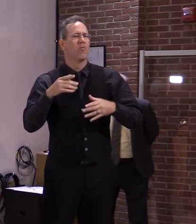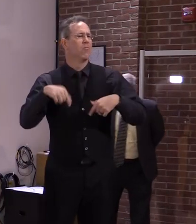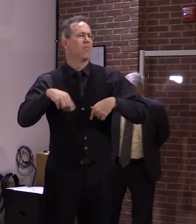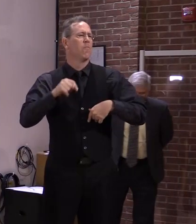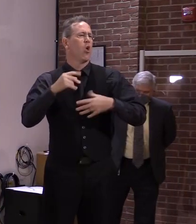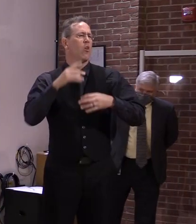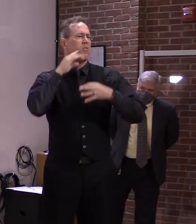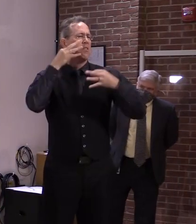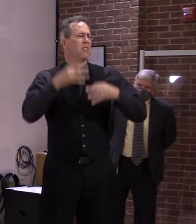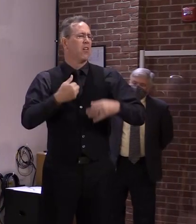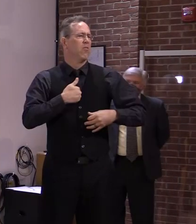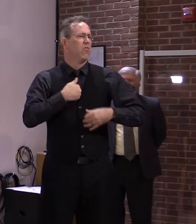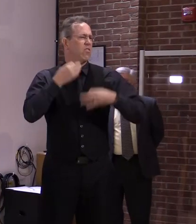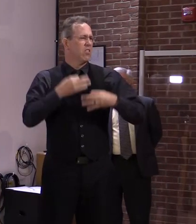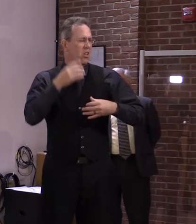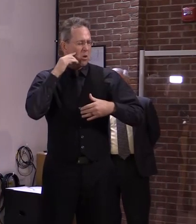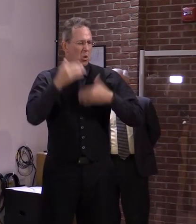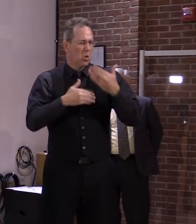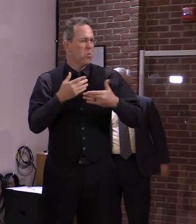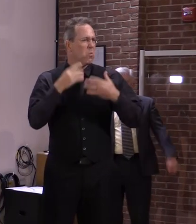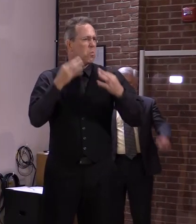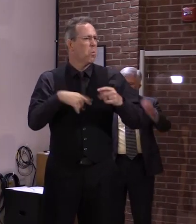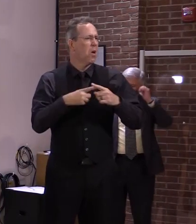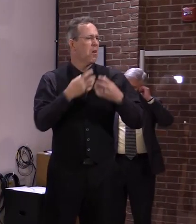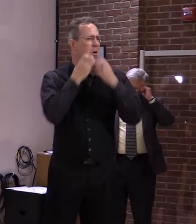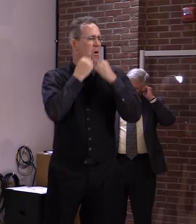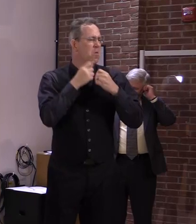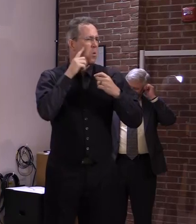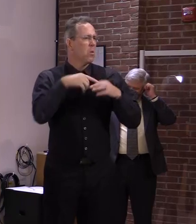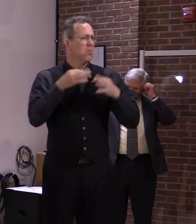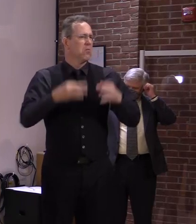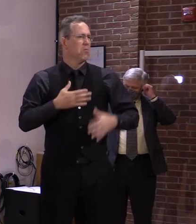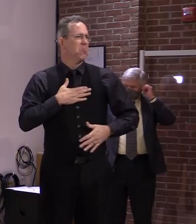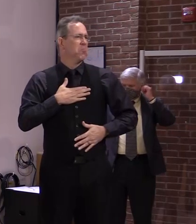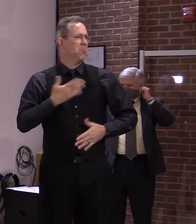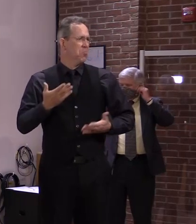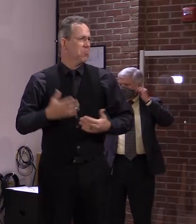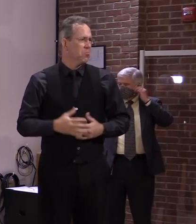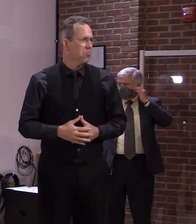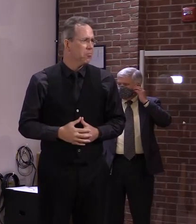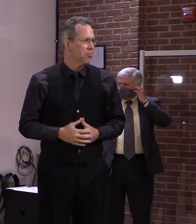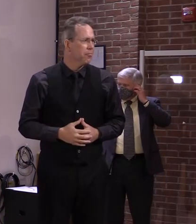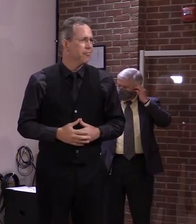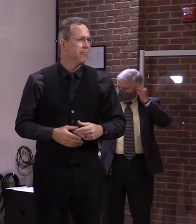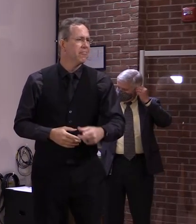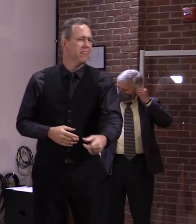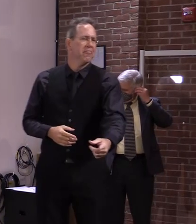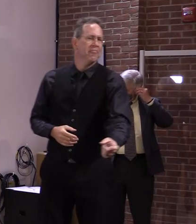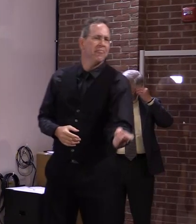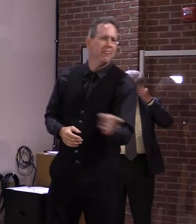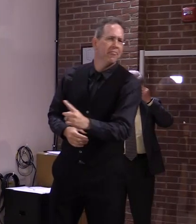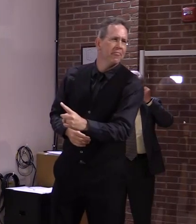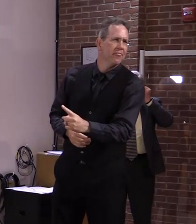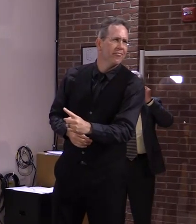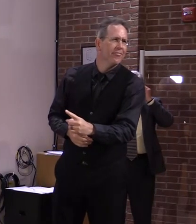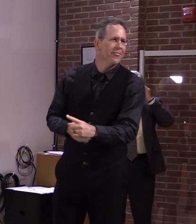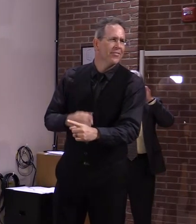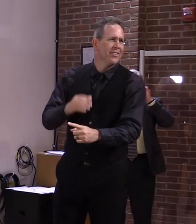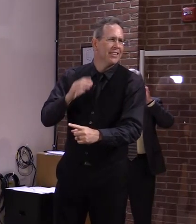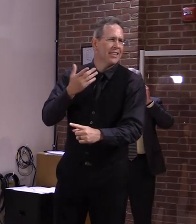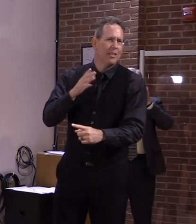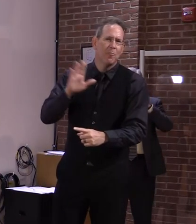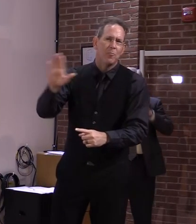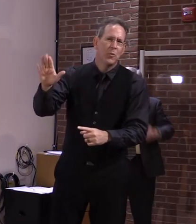Yeah, it seems you know, one of the features of your administration's response to the pandemic has been to